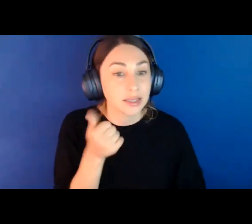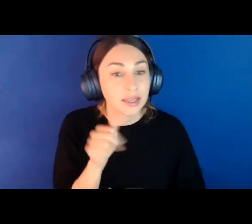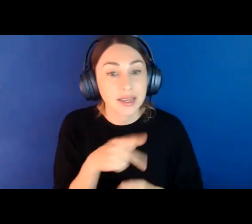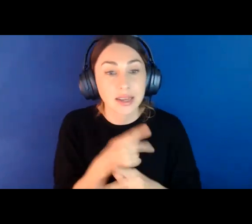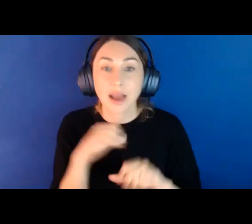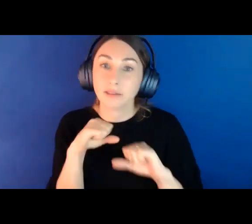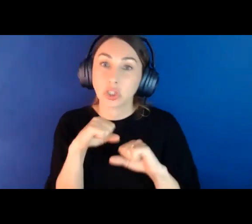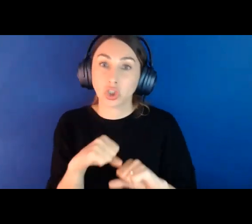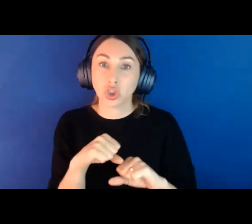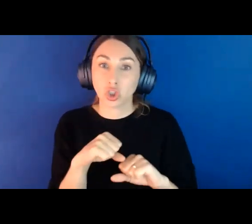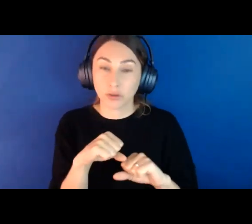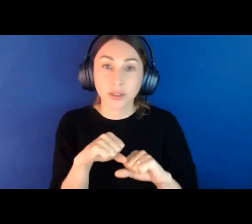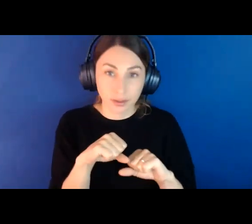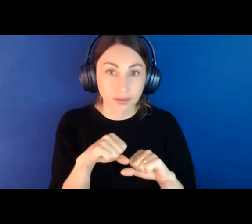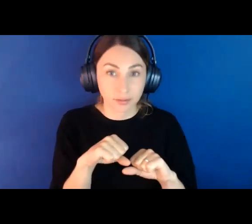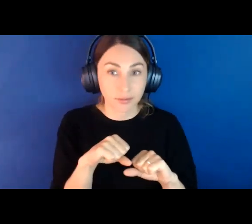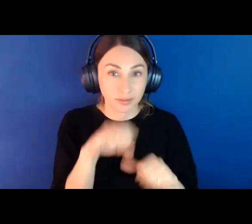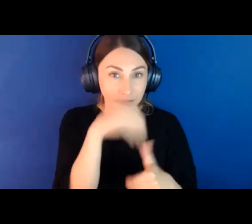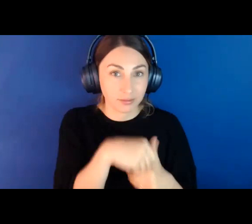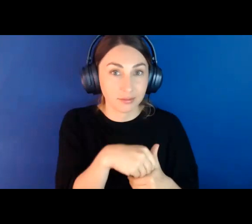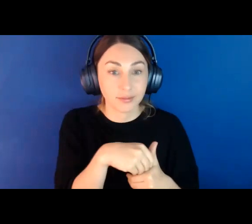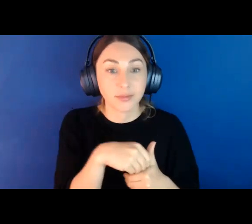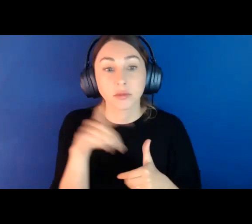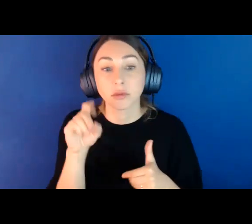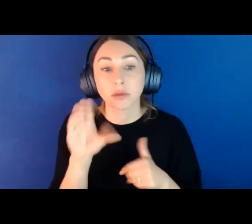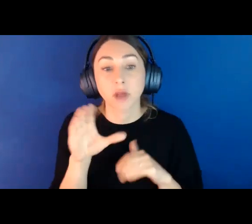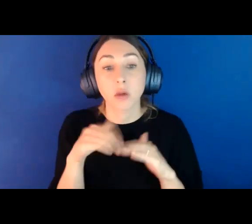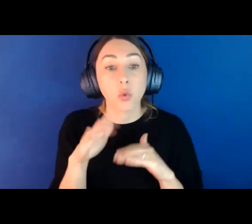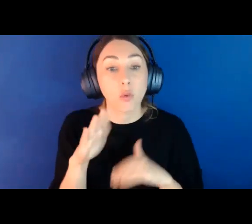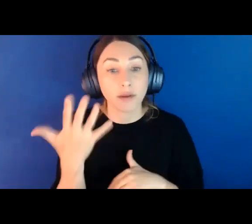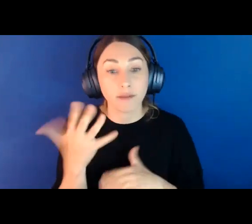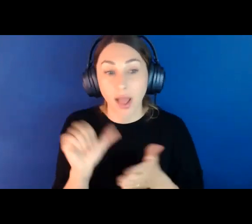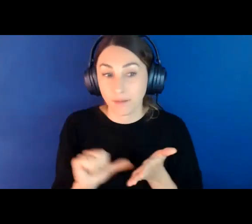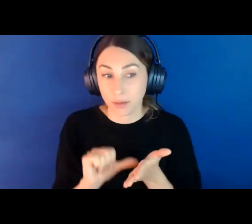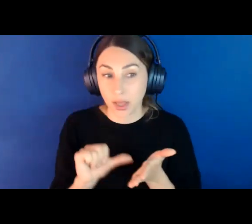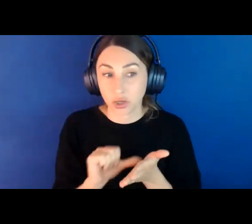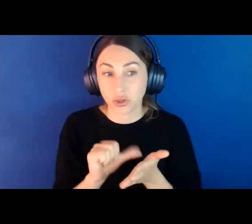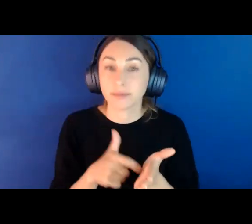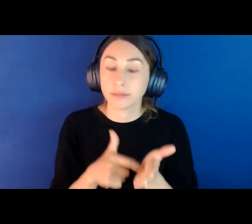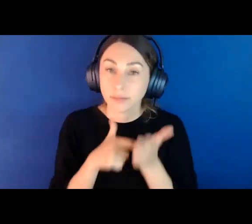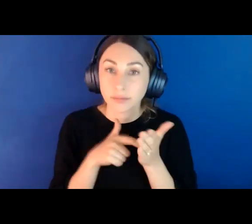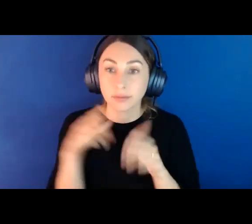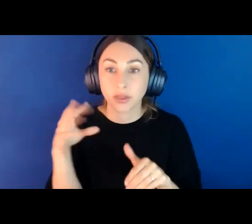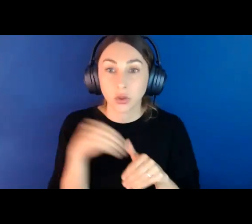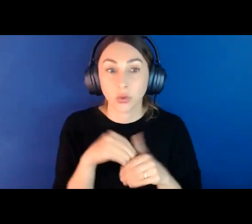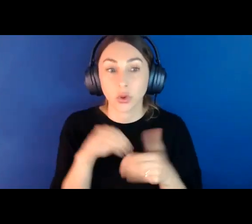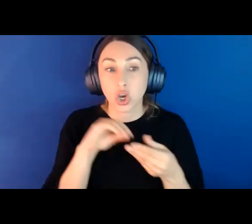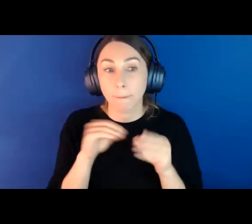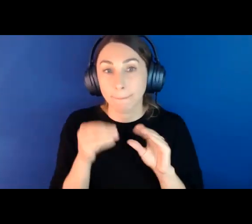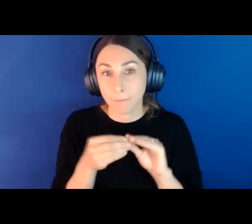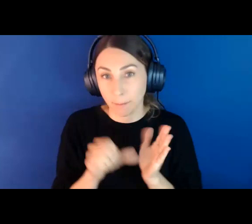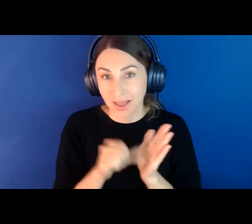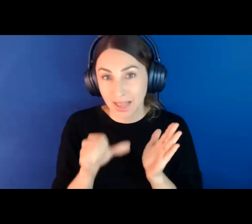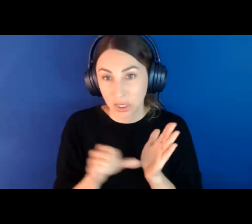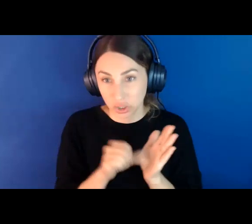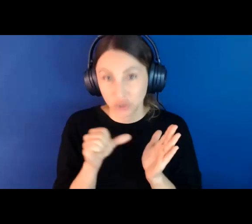security measures. So documents over 5 pages must include a number page that